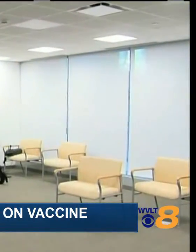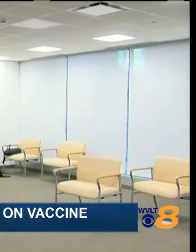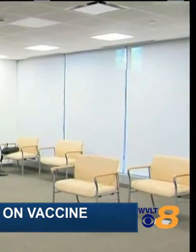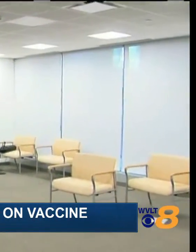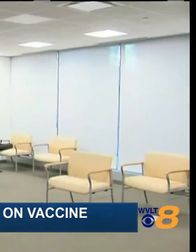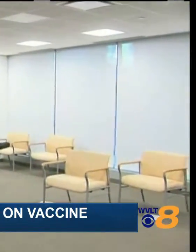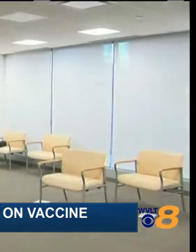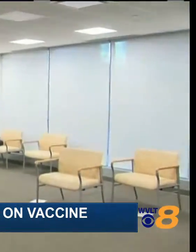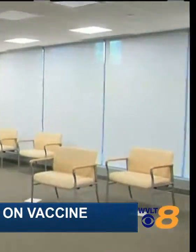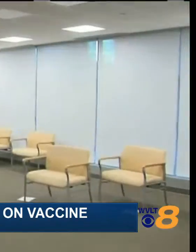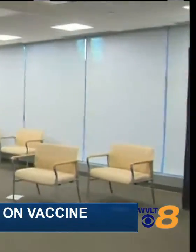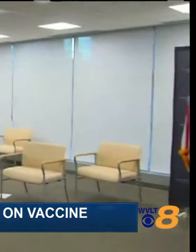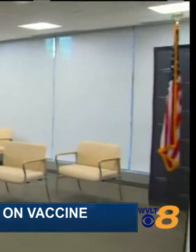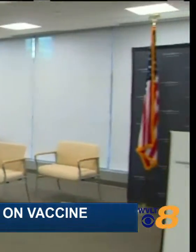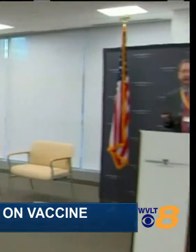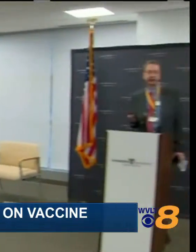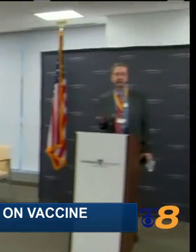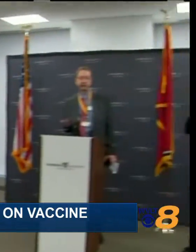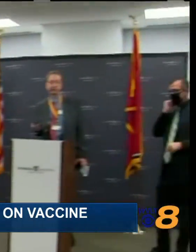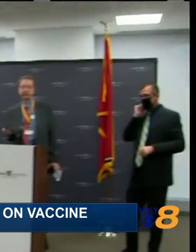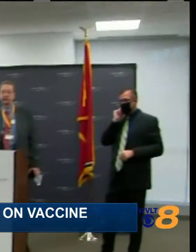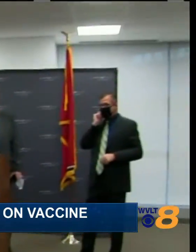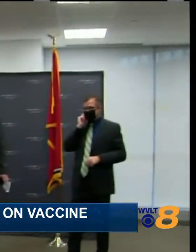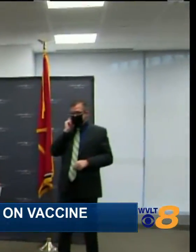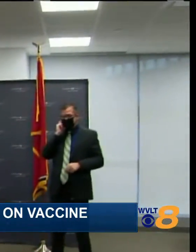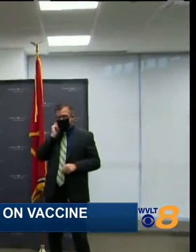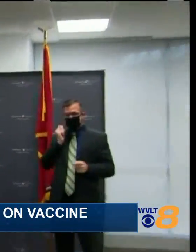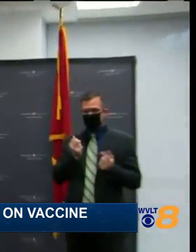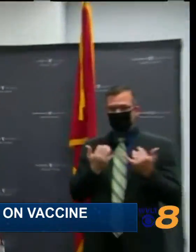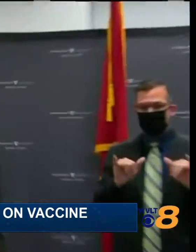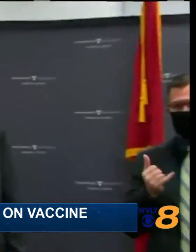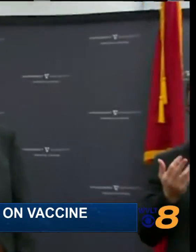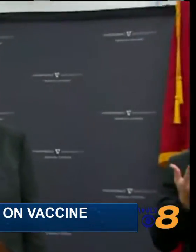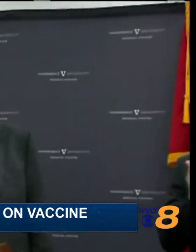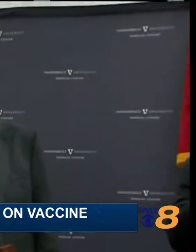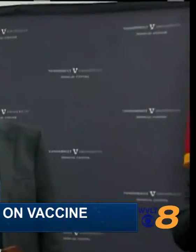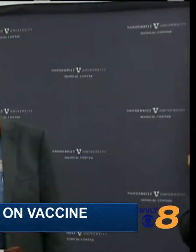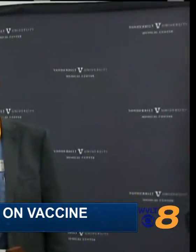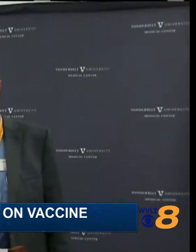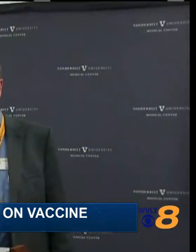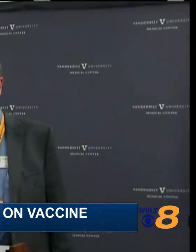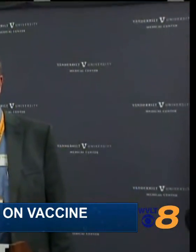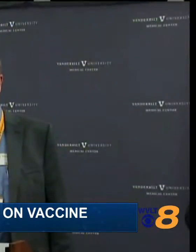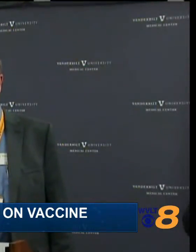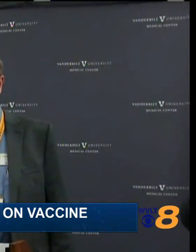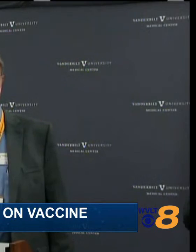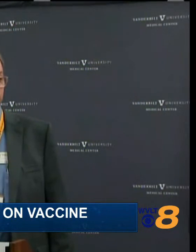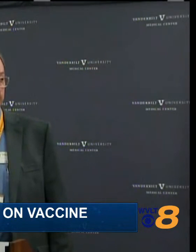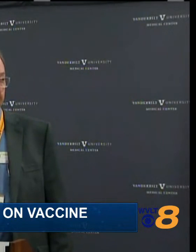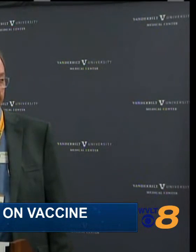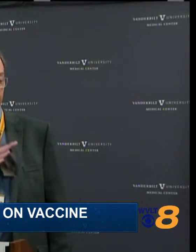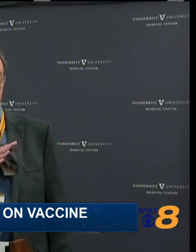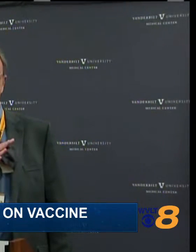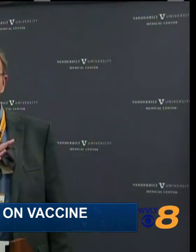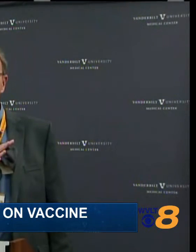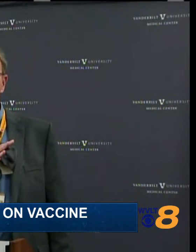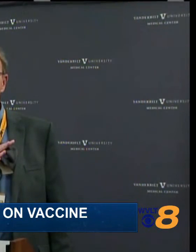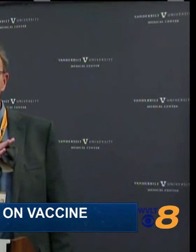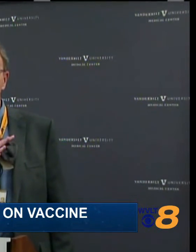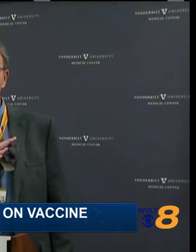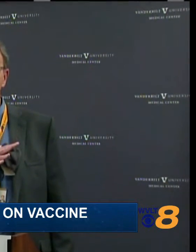So I'm still waiting on word about our vaccine. If you'd like to stay, we'd love for you to stay. We do intend to